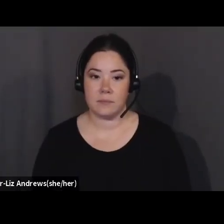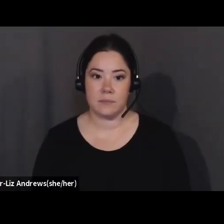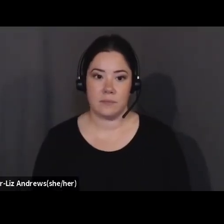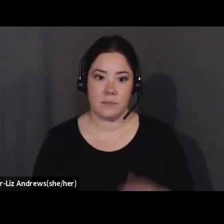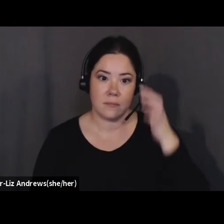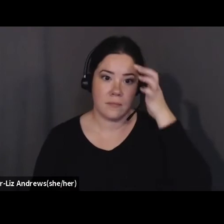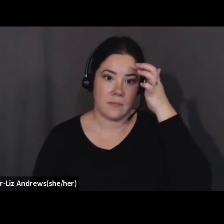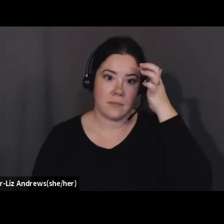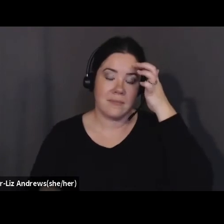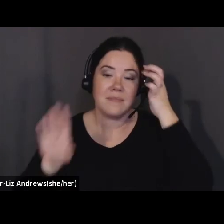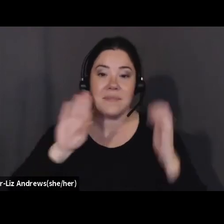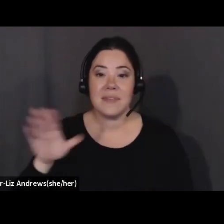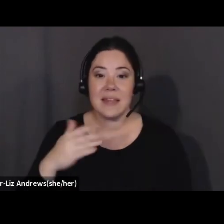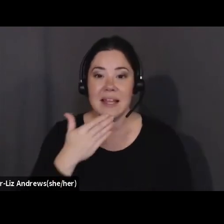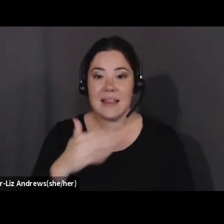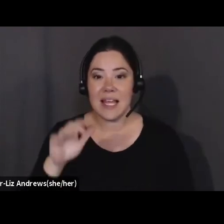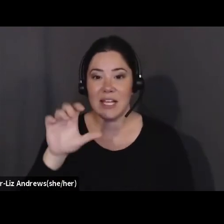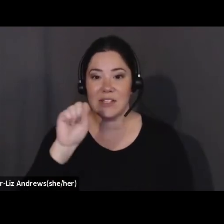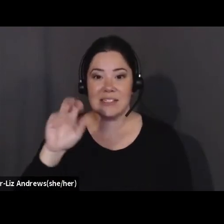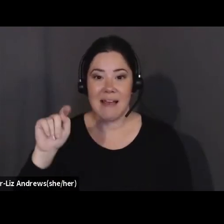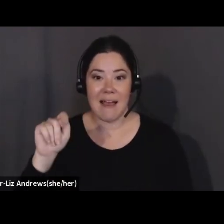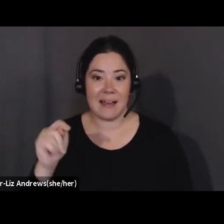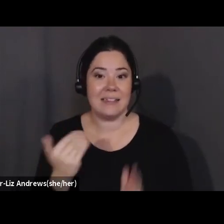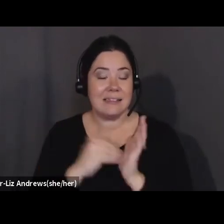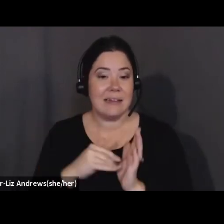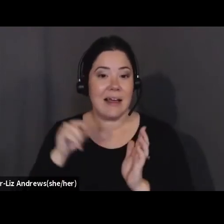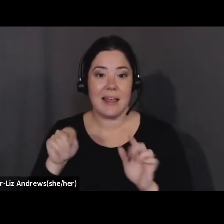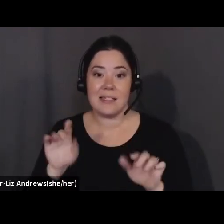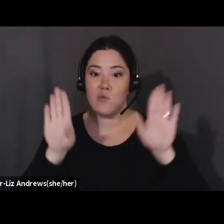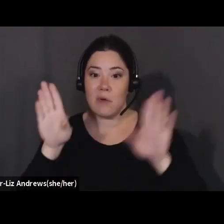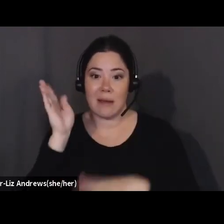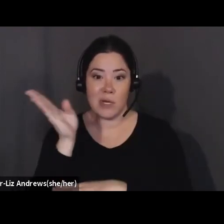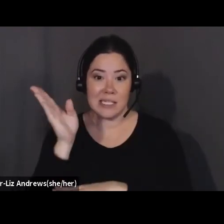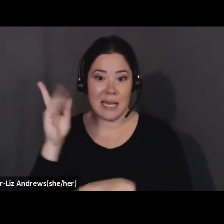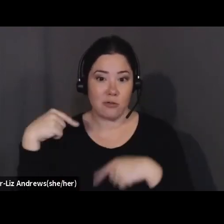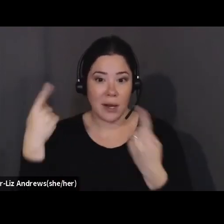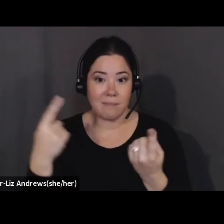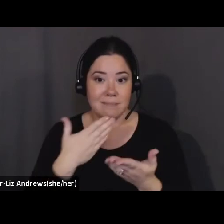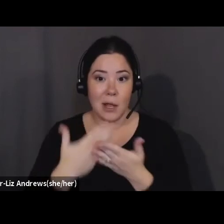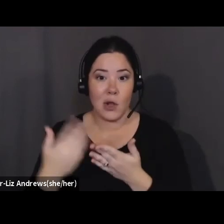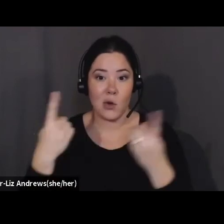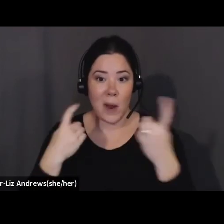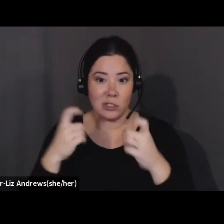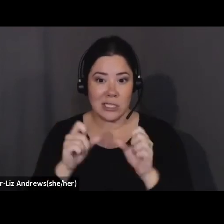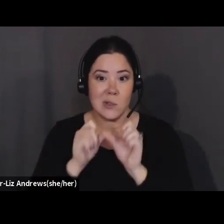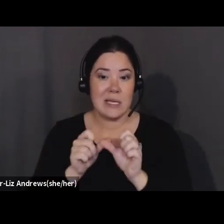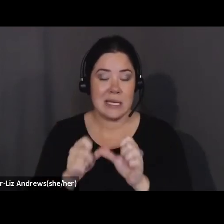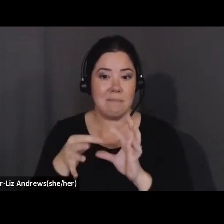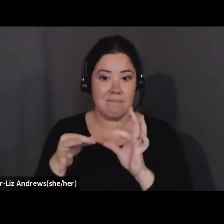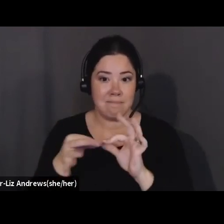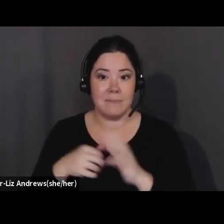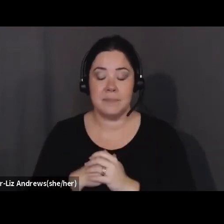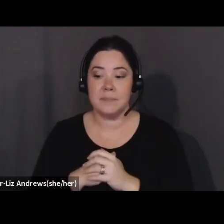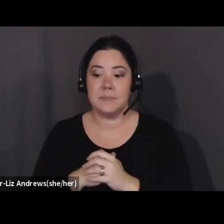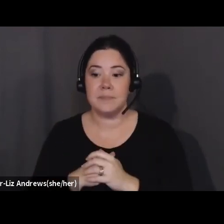Hey, thanks, Scott. Again, this has been a great presentation and good questions coming in, so please keep them coming.